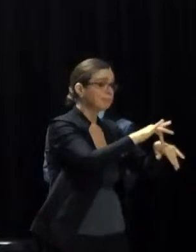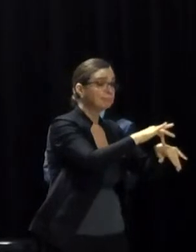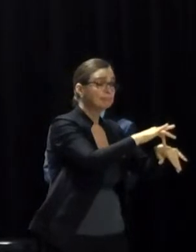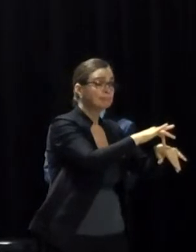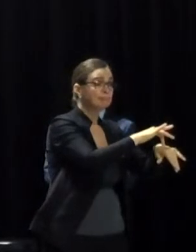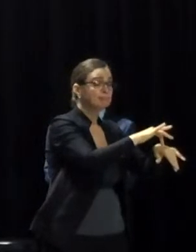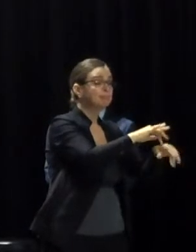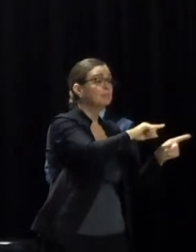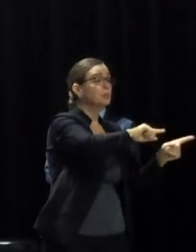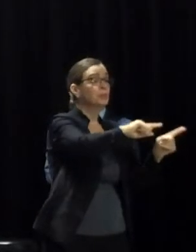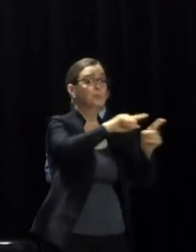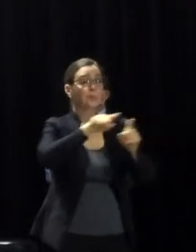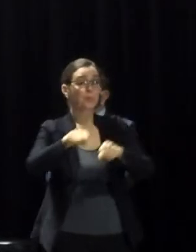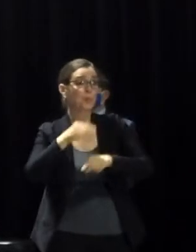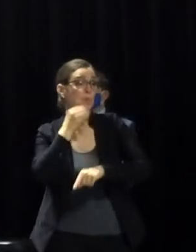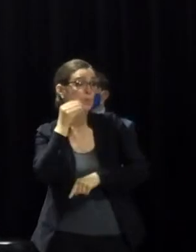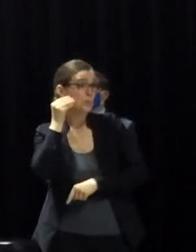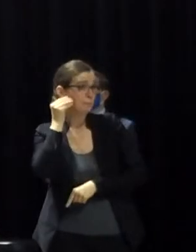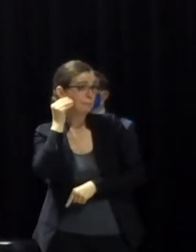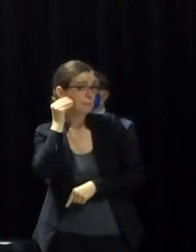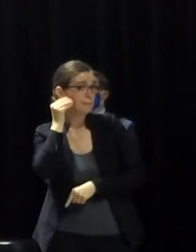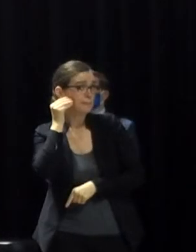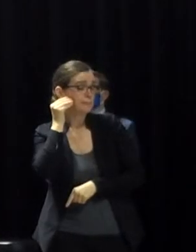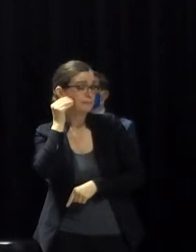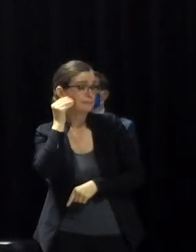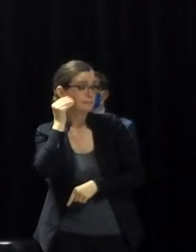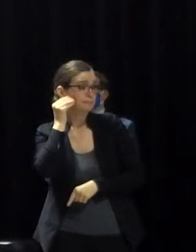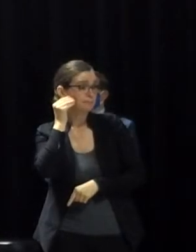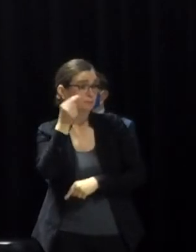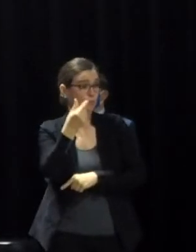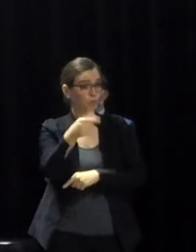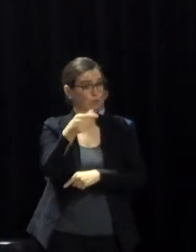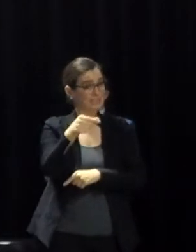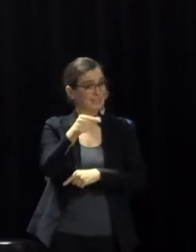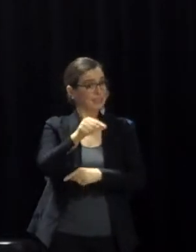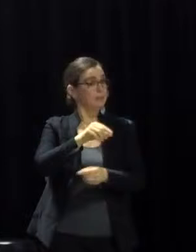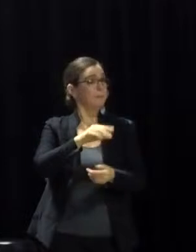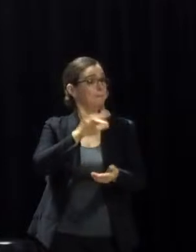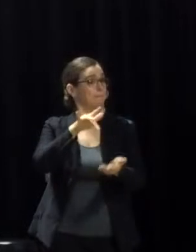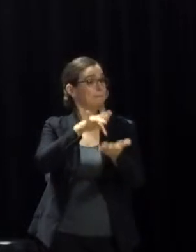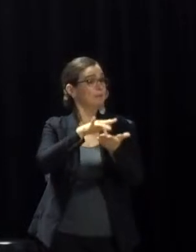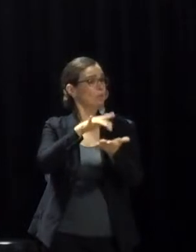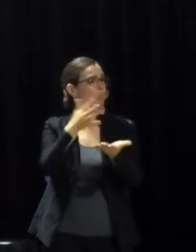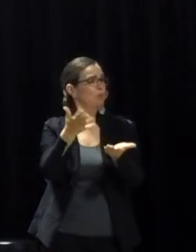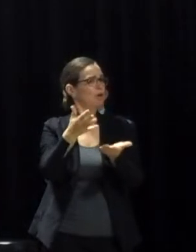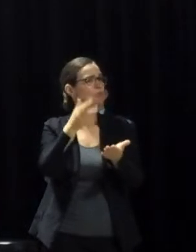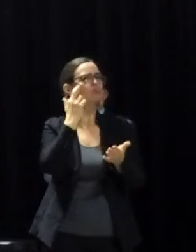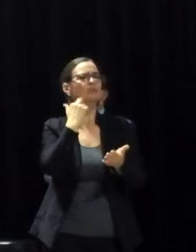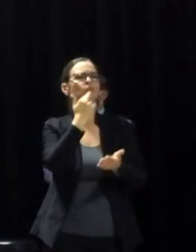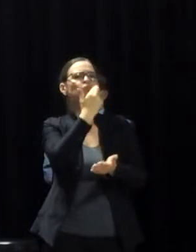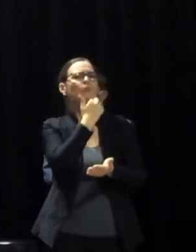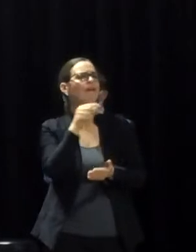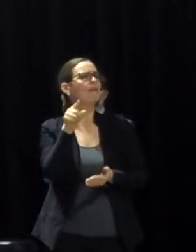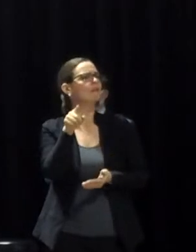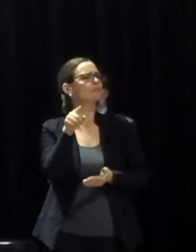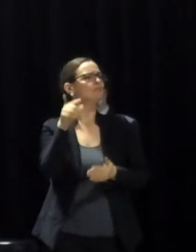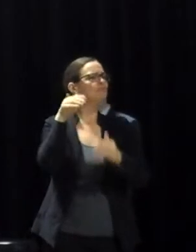right? So you have here, people came in, kind of hung out together. They're all different